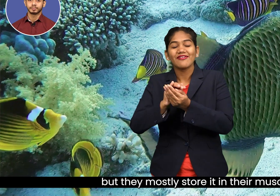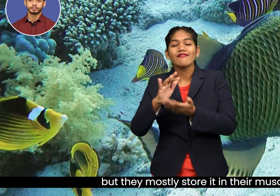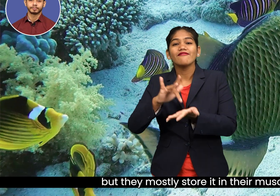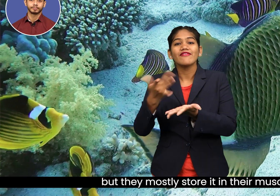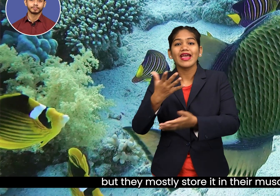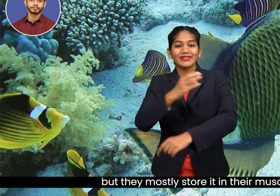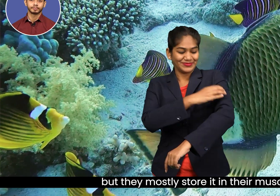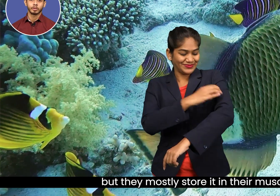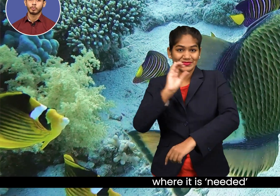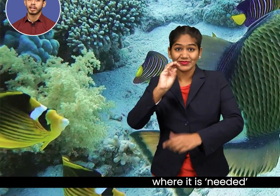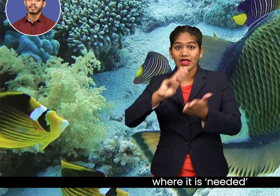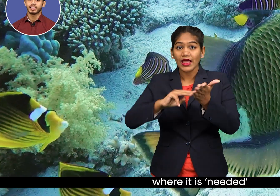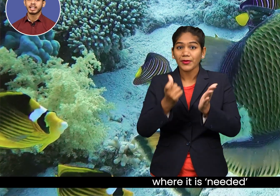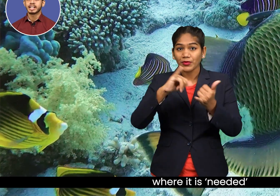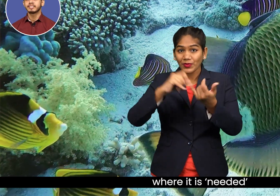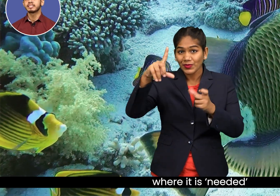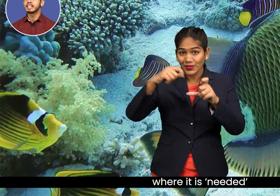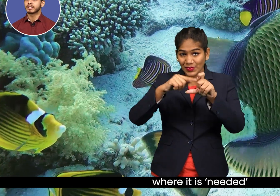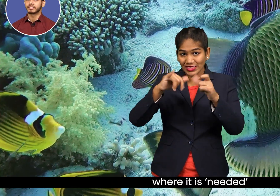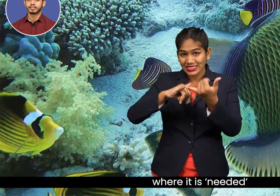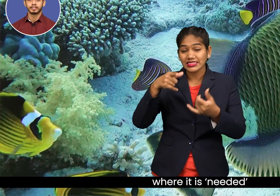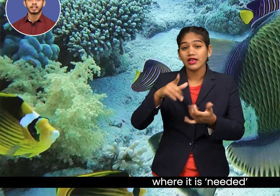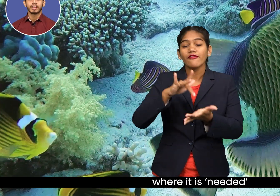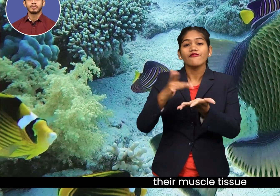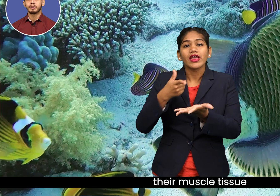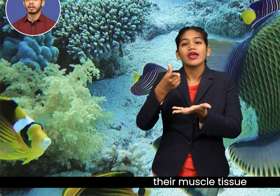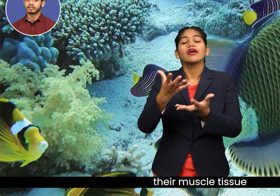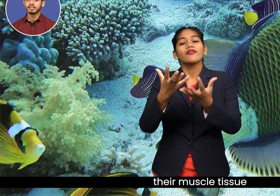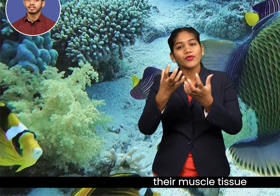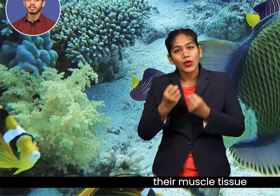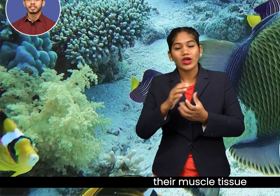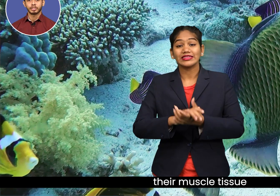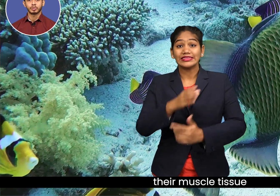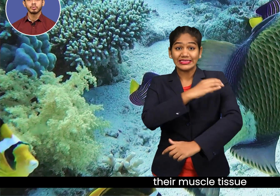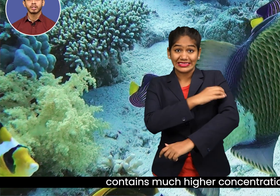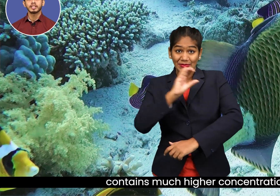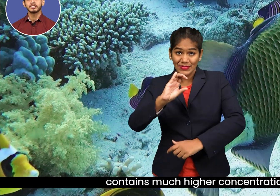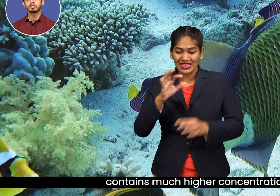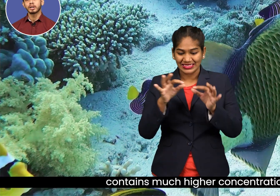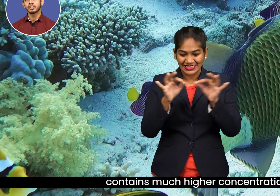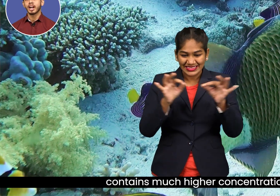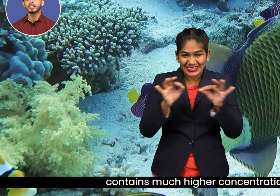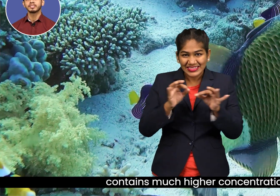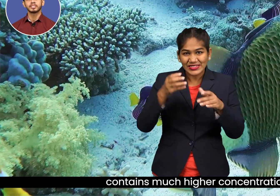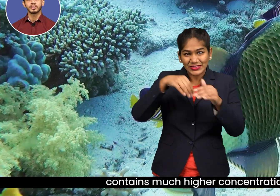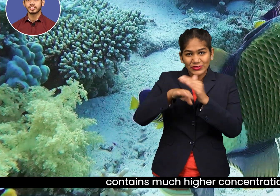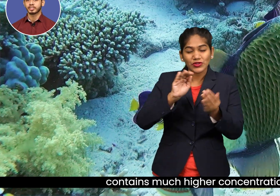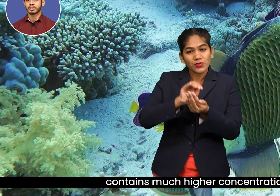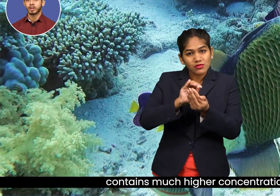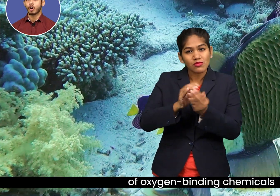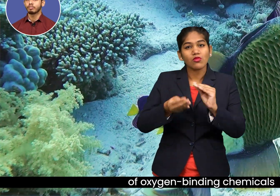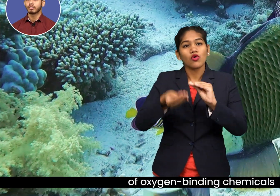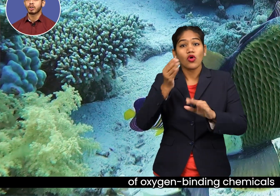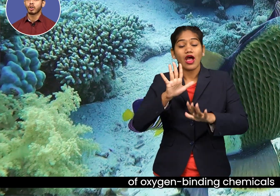muscles, where it is needed. Their muscle tissue contains much higher